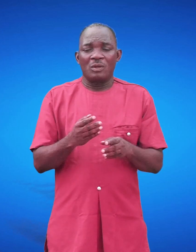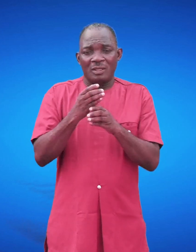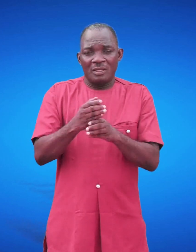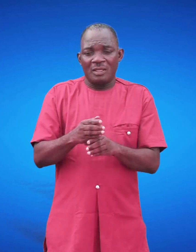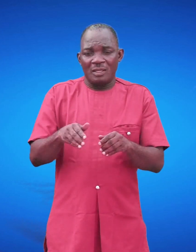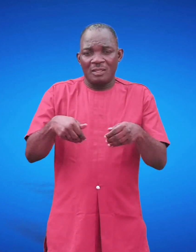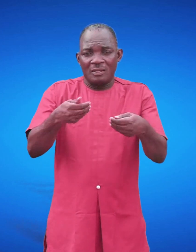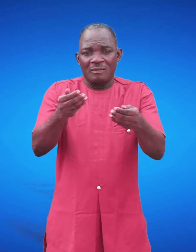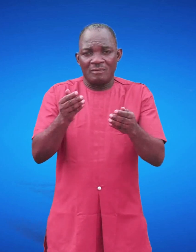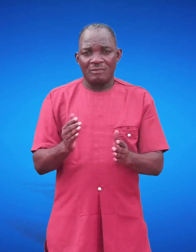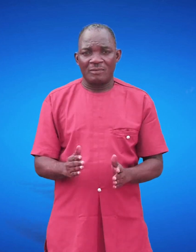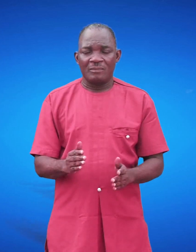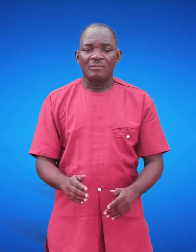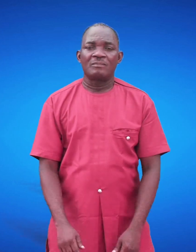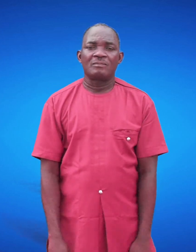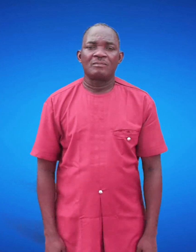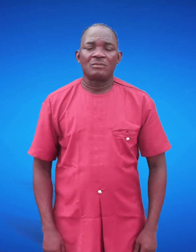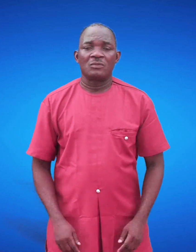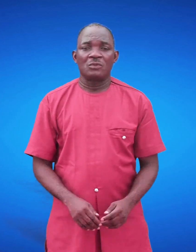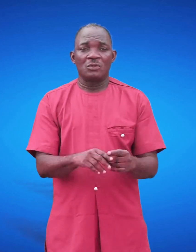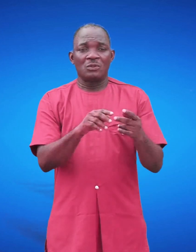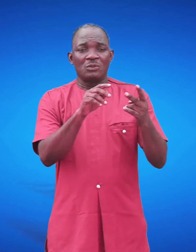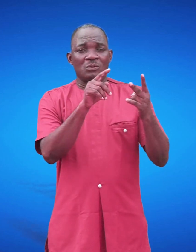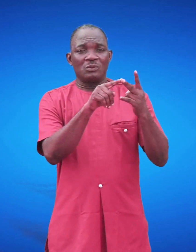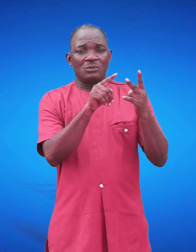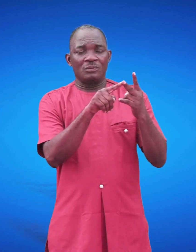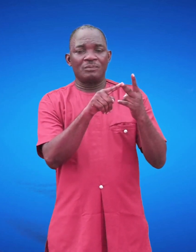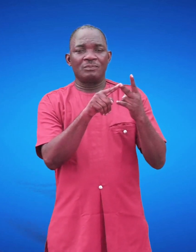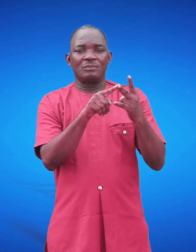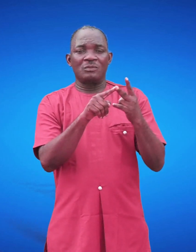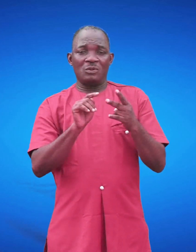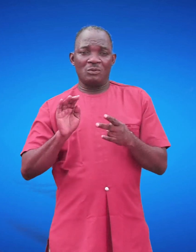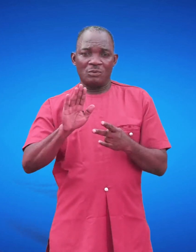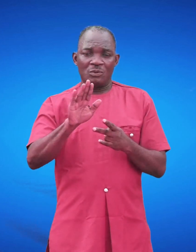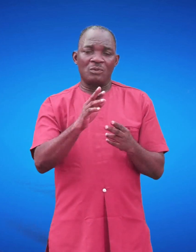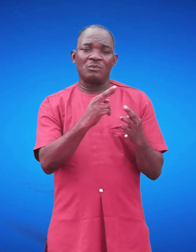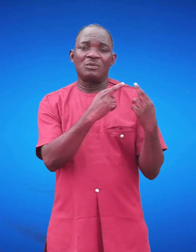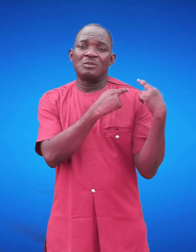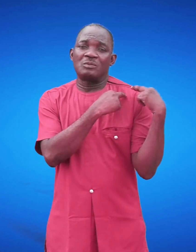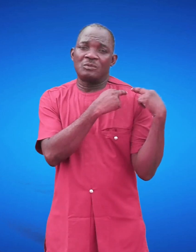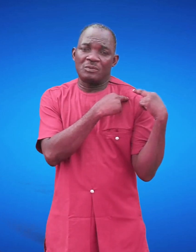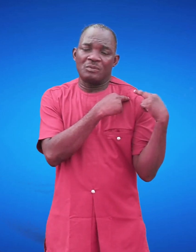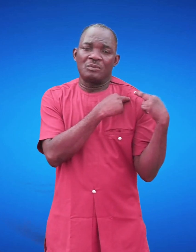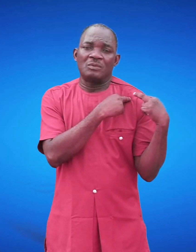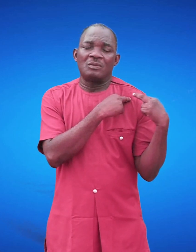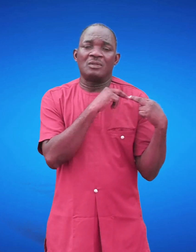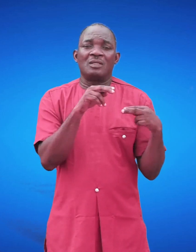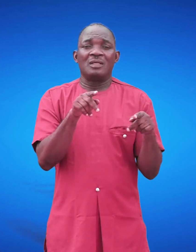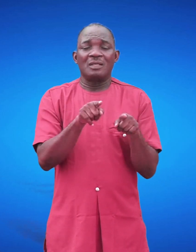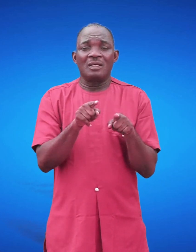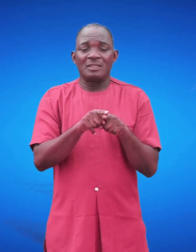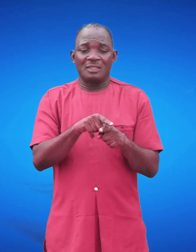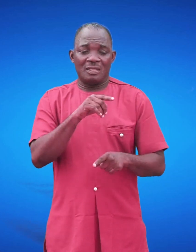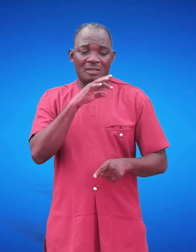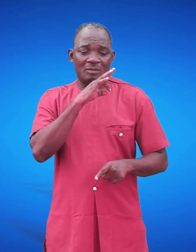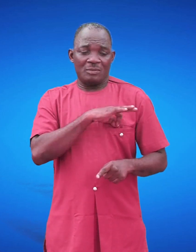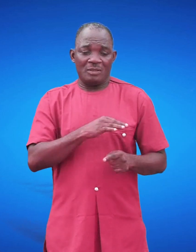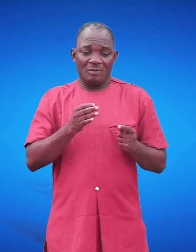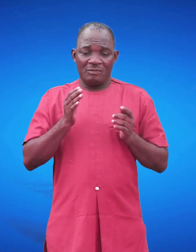caregiver. 2. Your responsibilities as a beneficiary